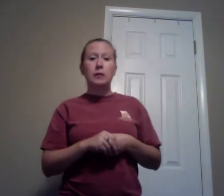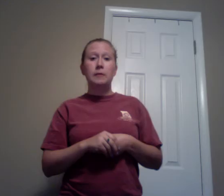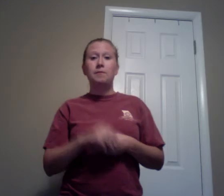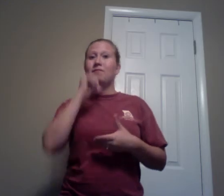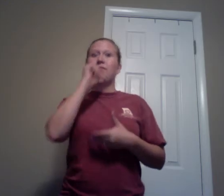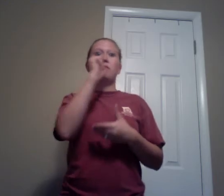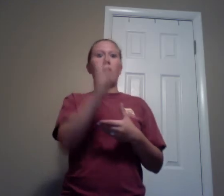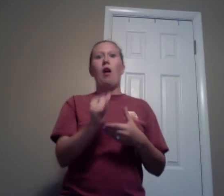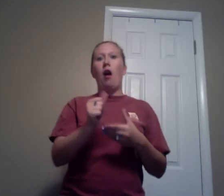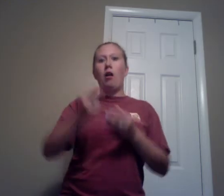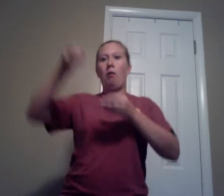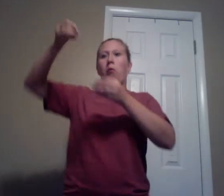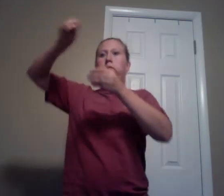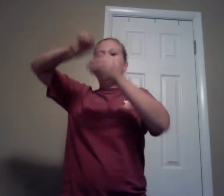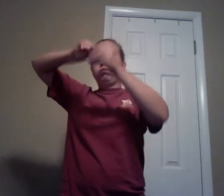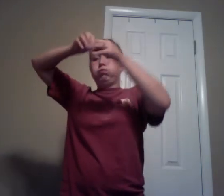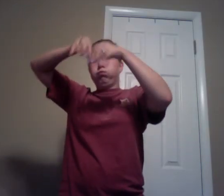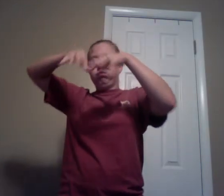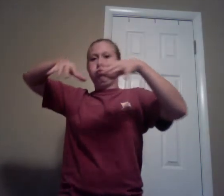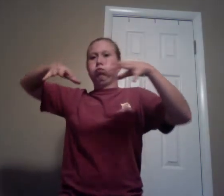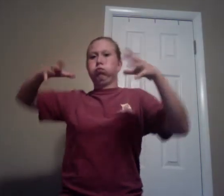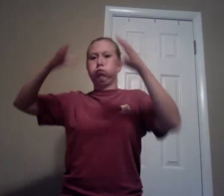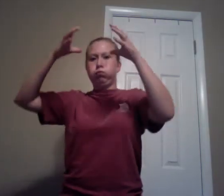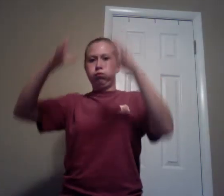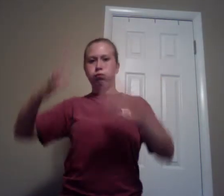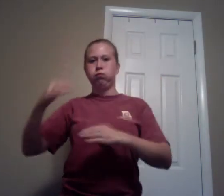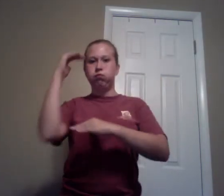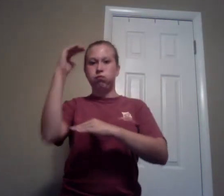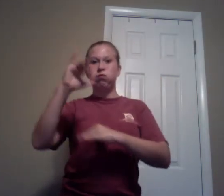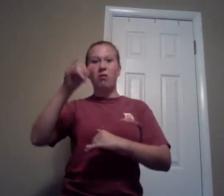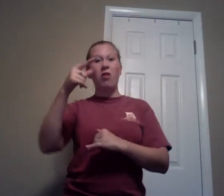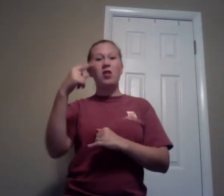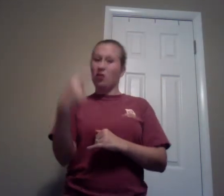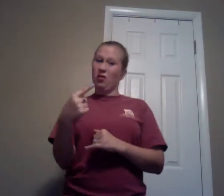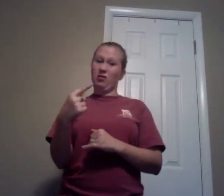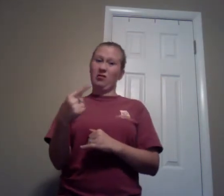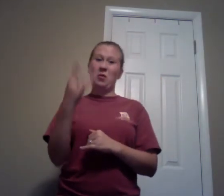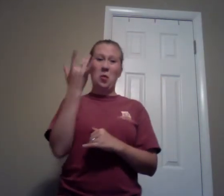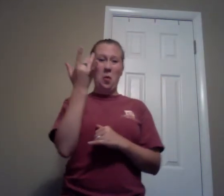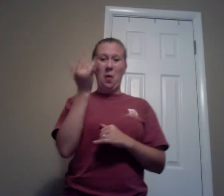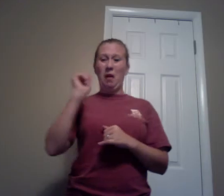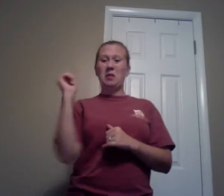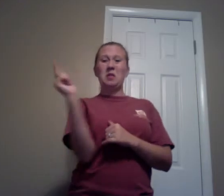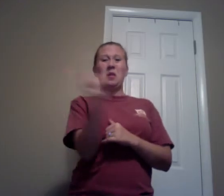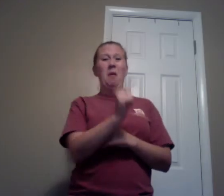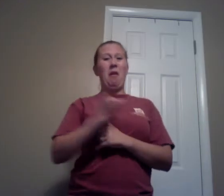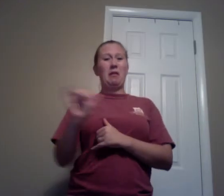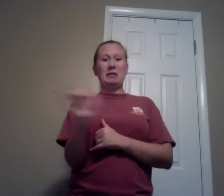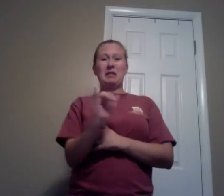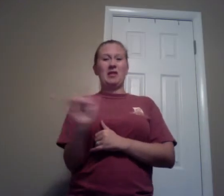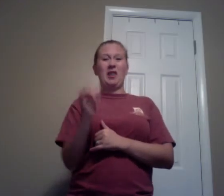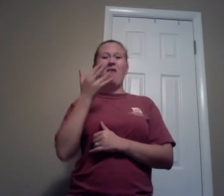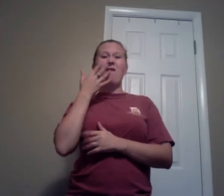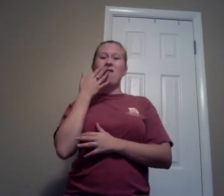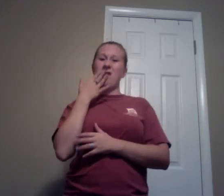into your glass. You're going to flavor it with a little Crystal Light. You're going to vary the flavors of Crystal Light that you use so